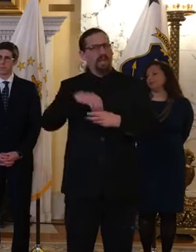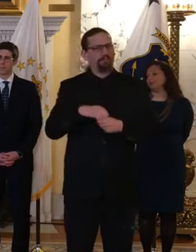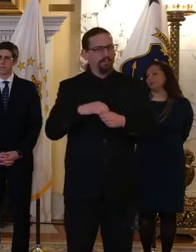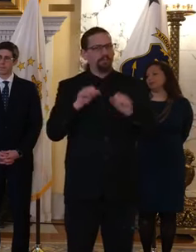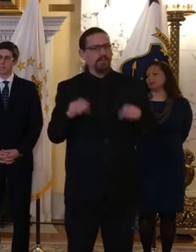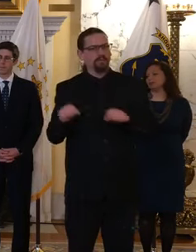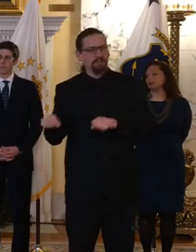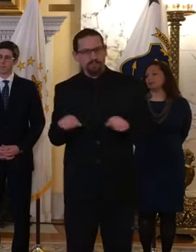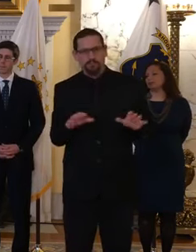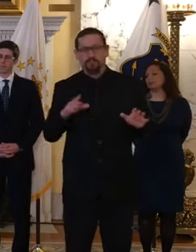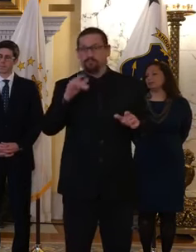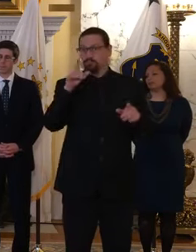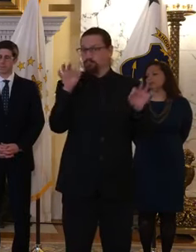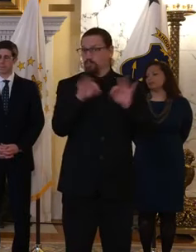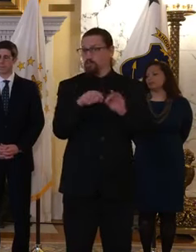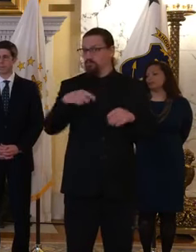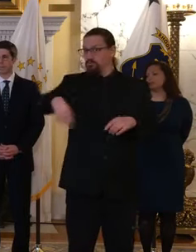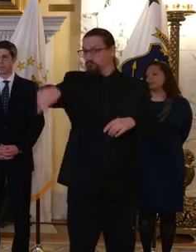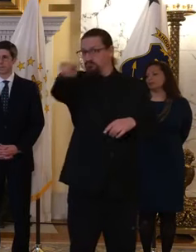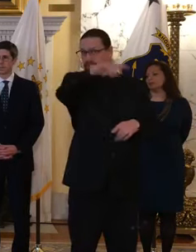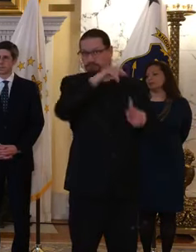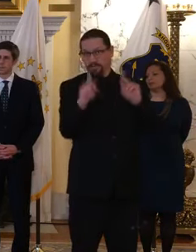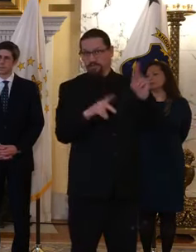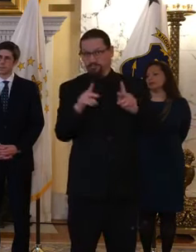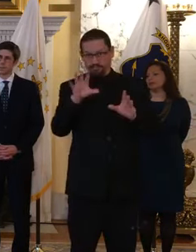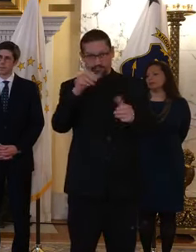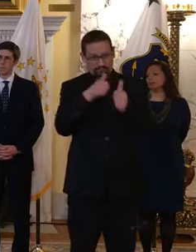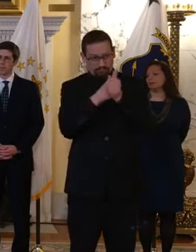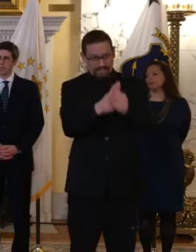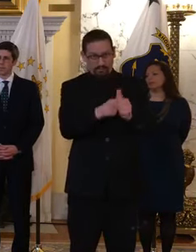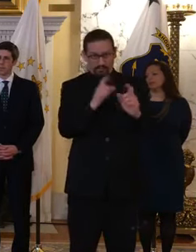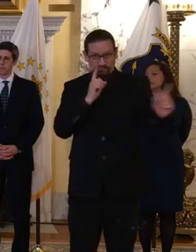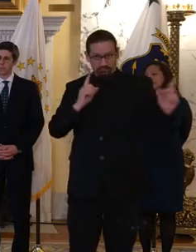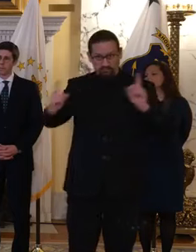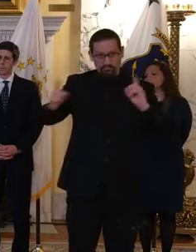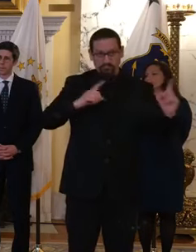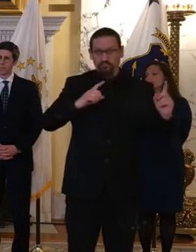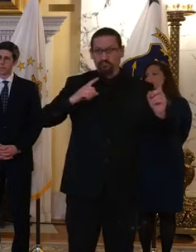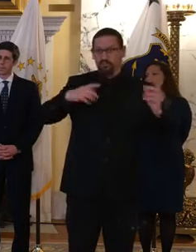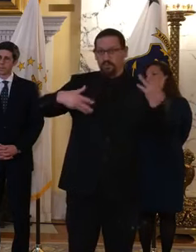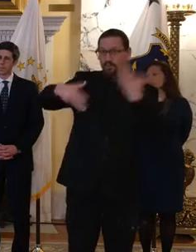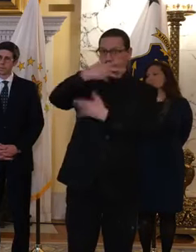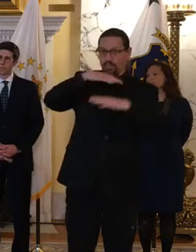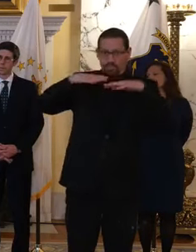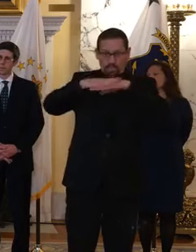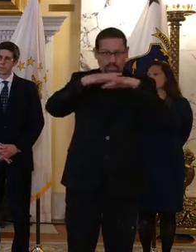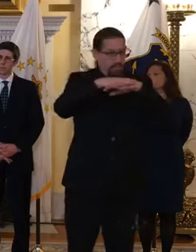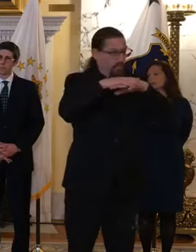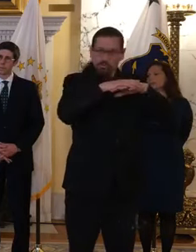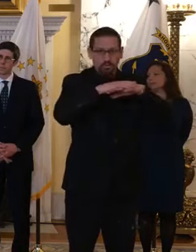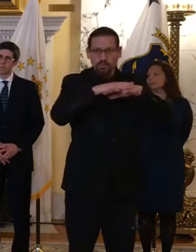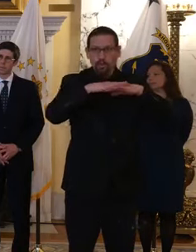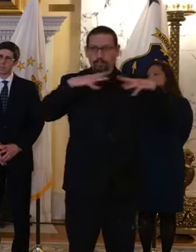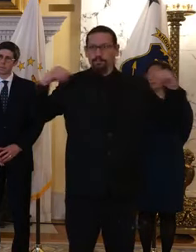on our social interaction. If we do that, we can level out the